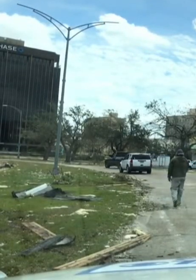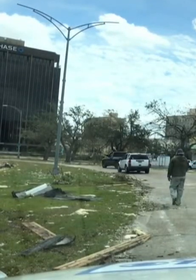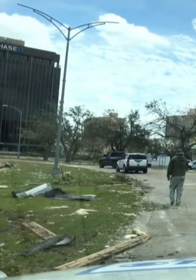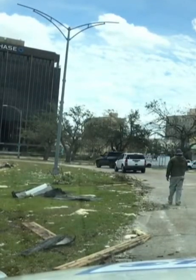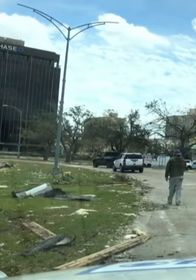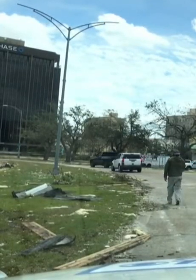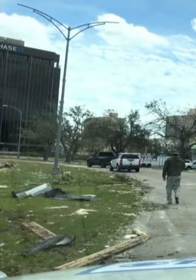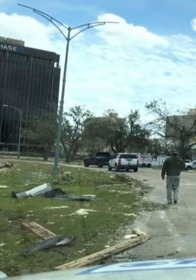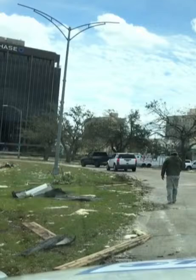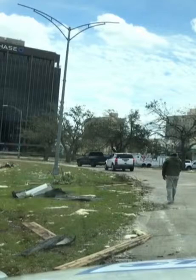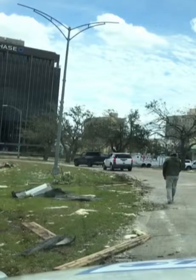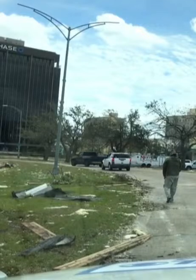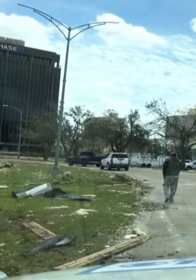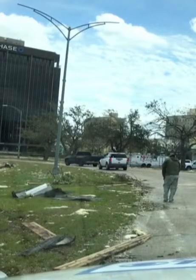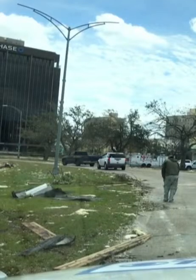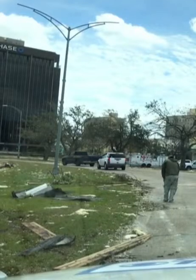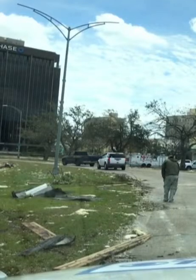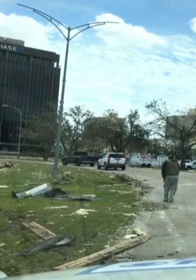News.